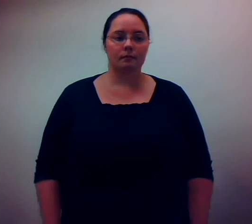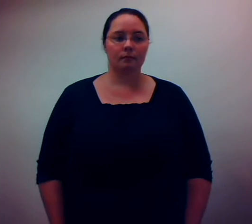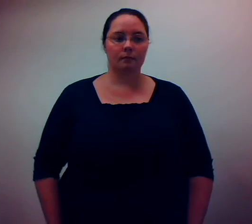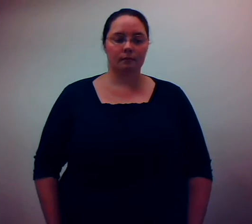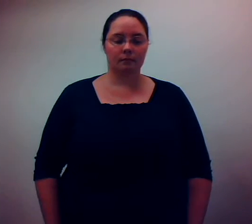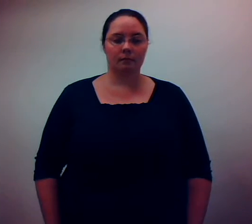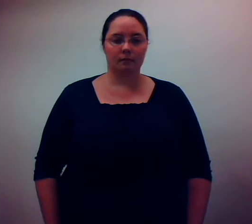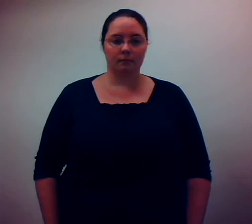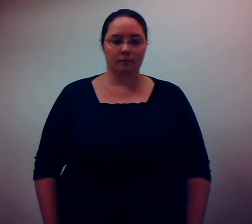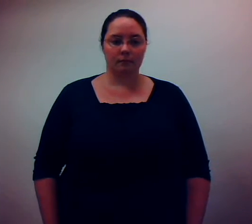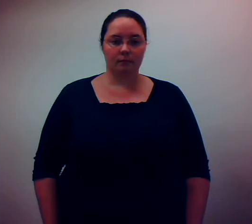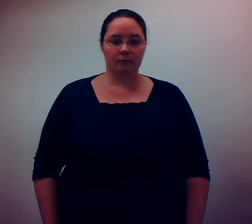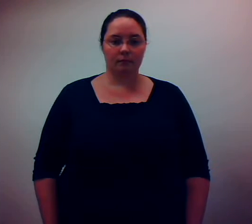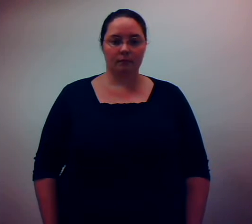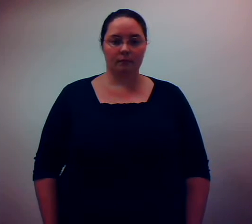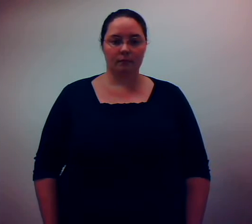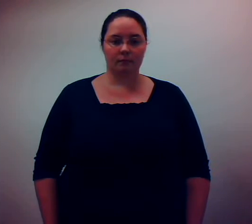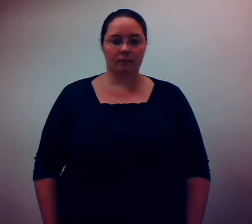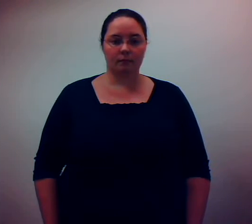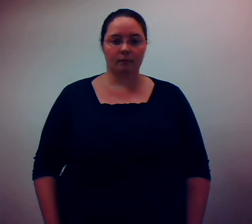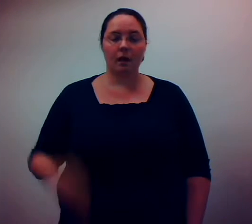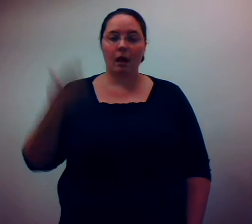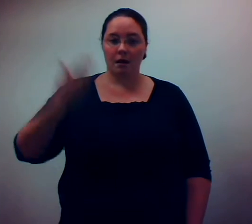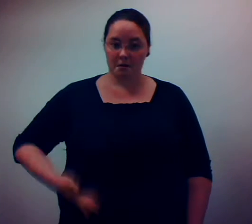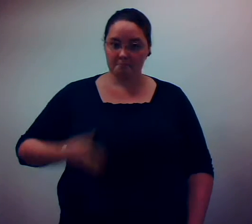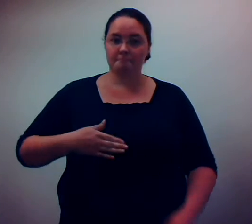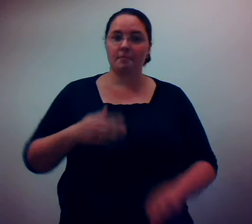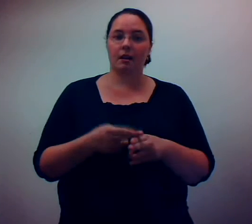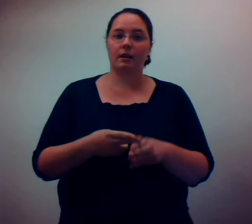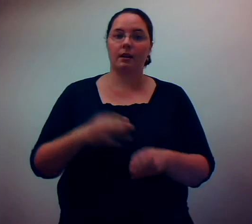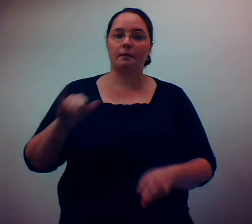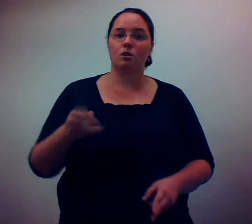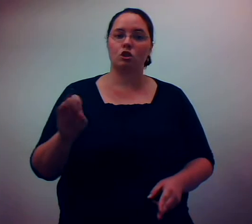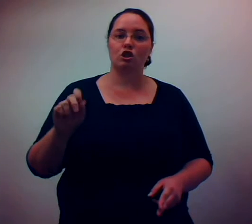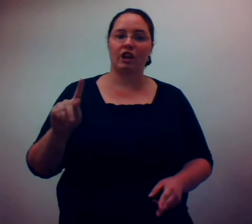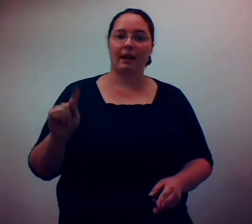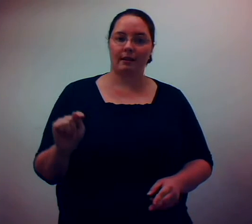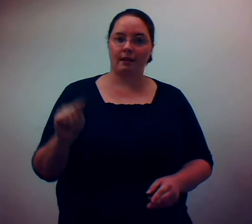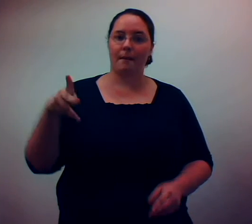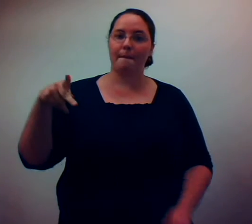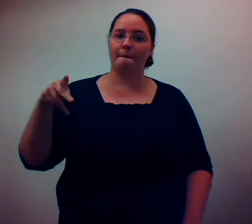Hi, my name is Janet Perkin and I'm going to tell you about my hobby, which is antique collecting.